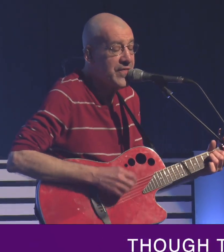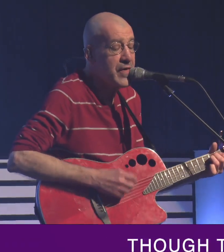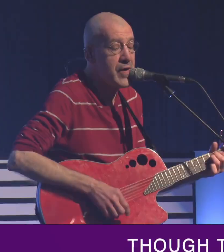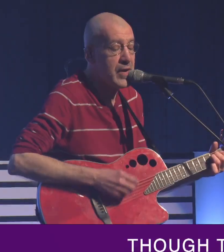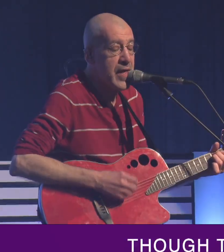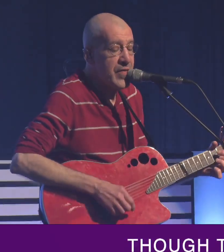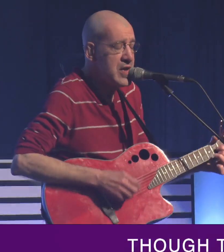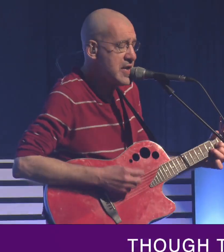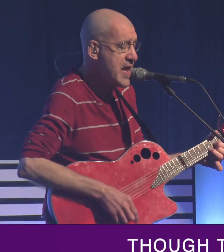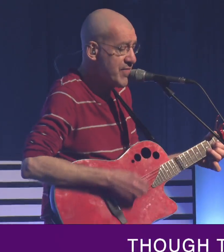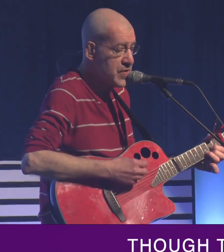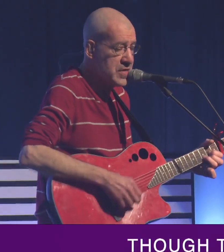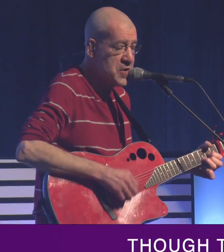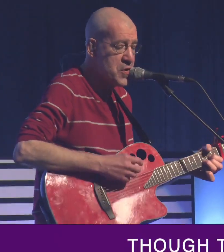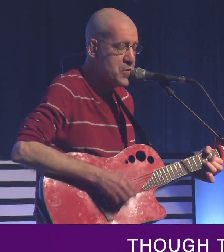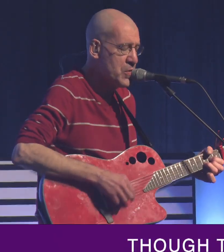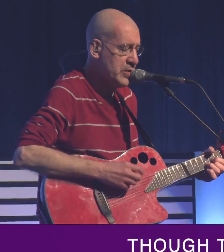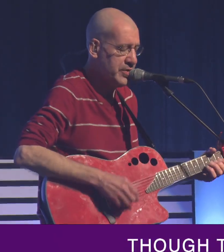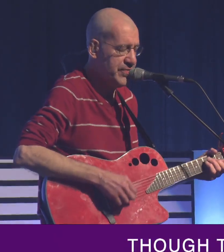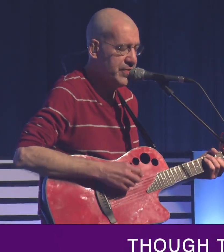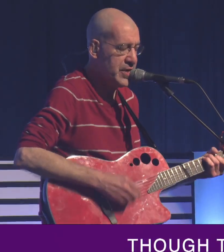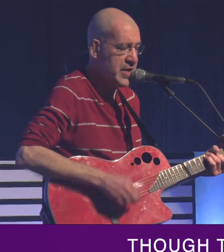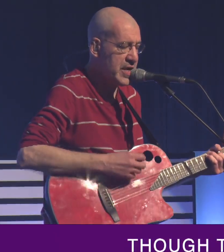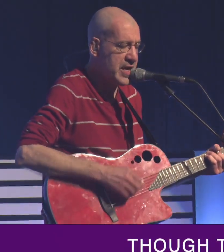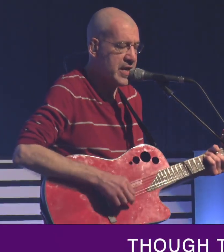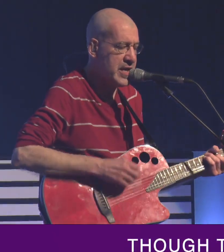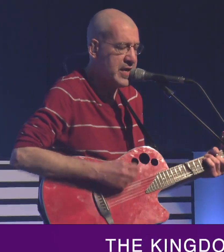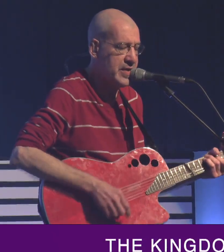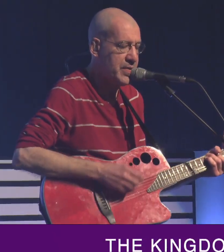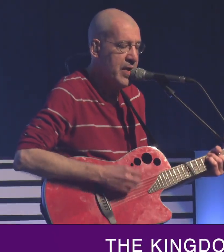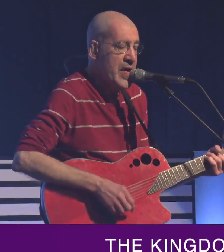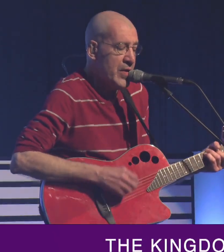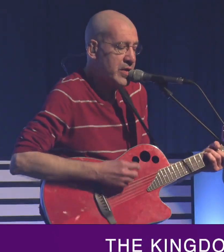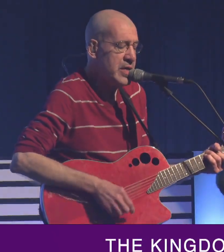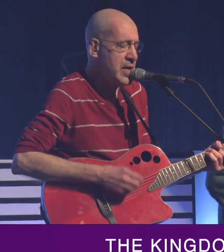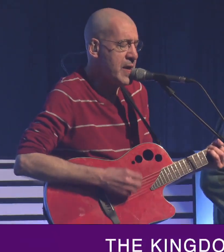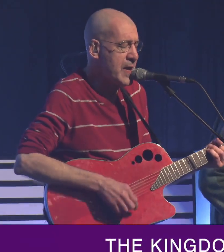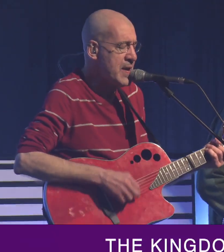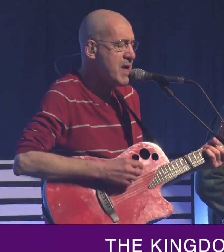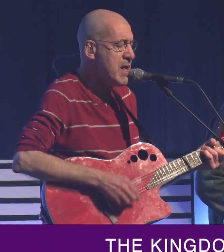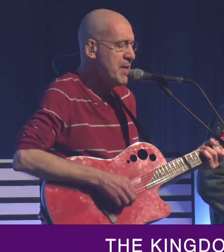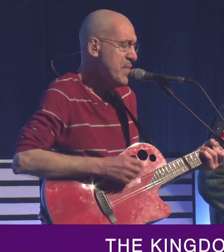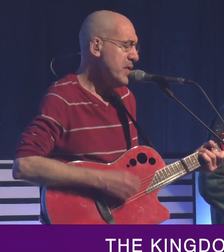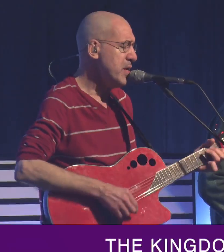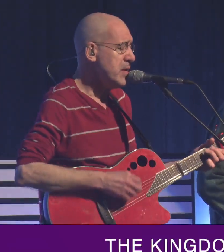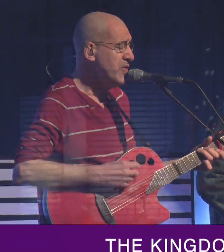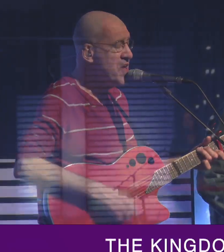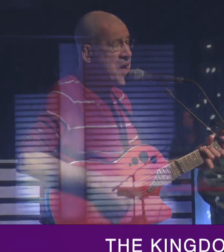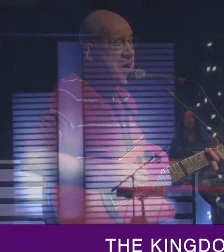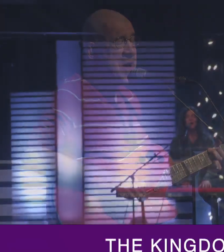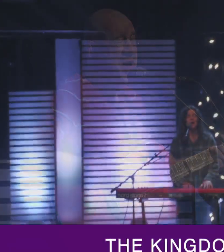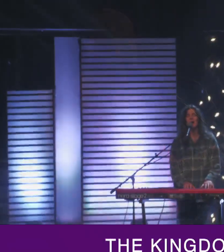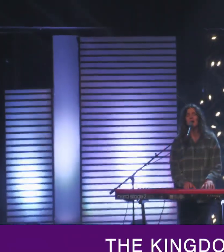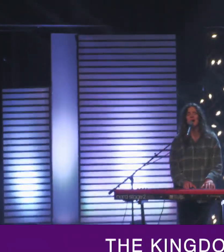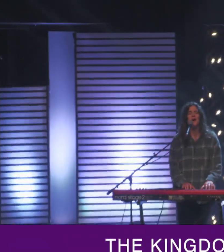Though the fall, the left, the defeat, the kingdom is